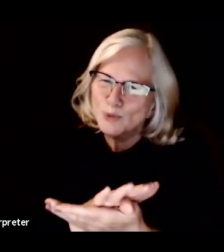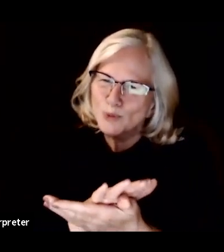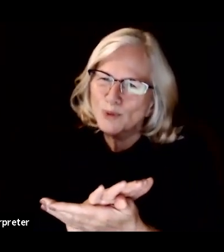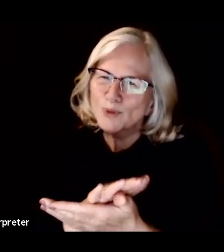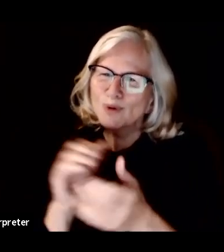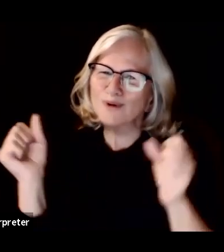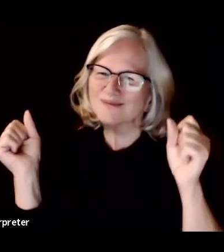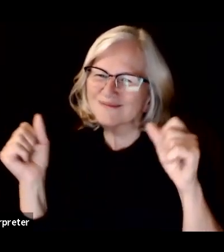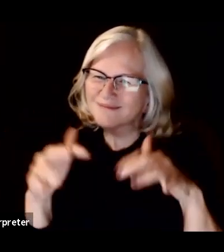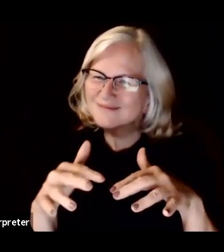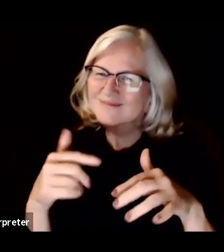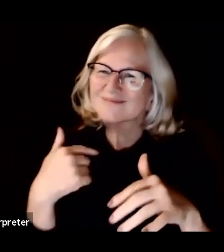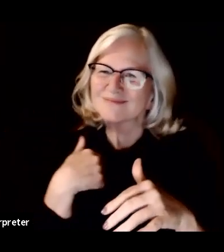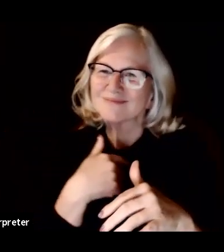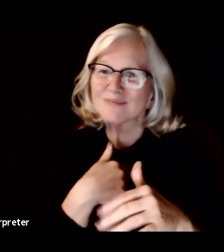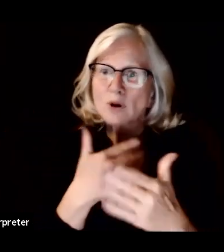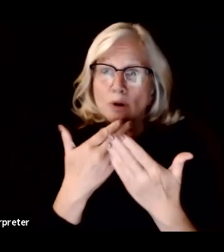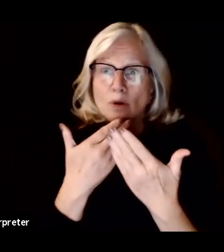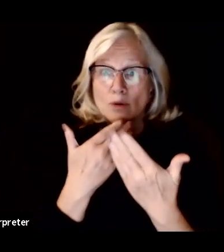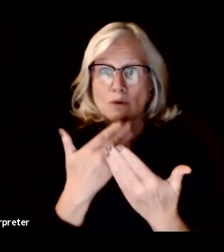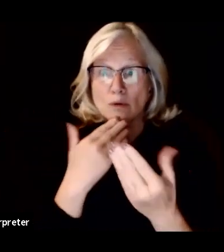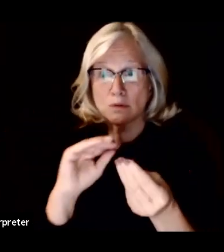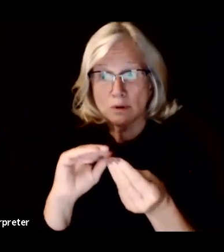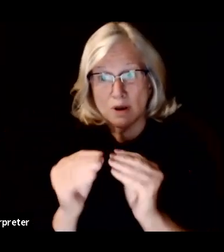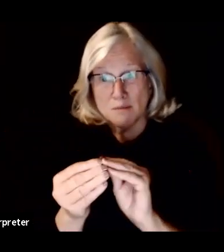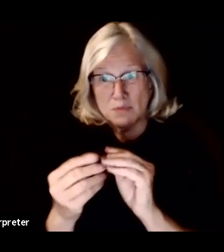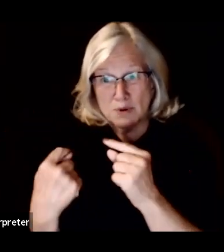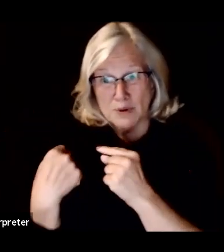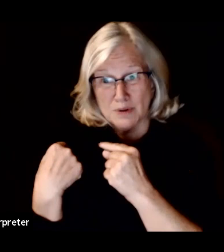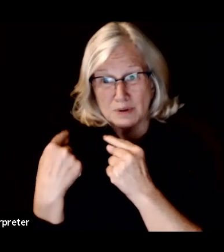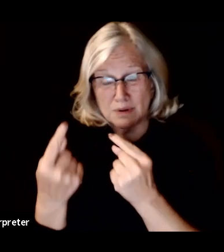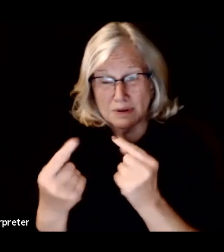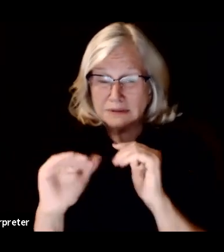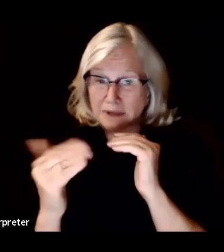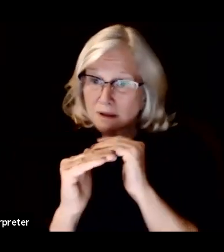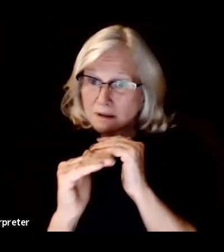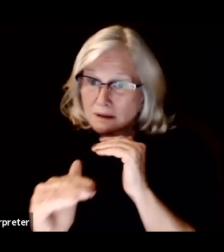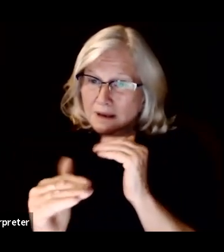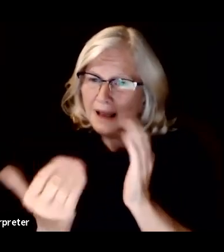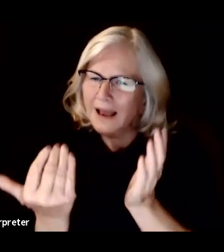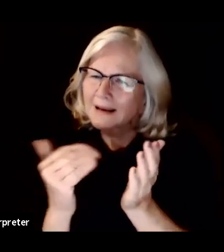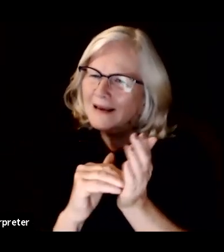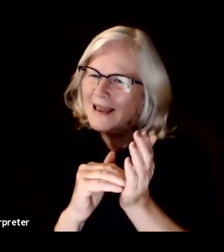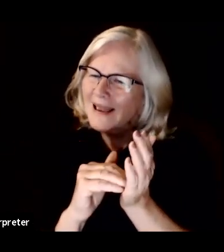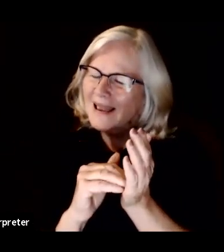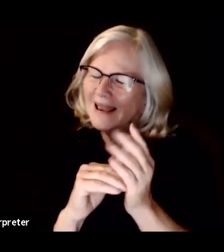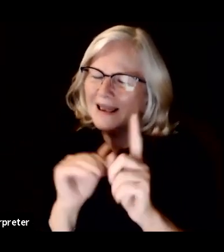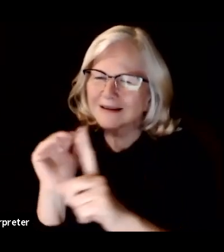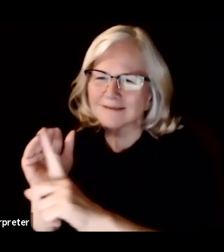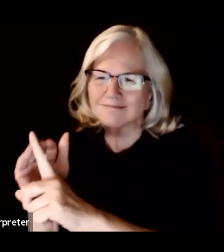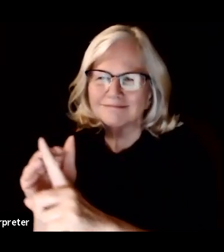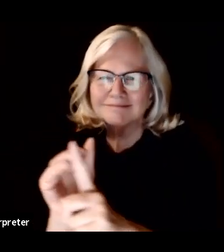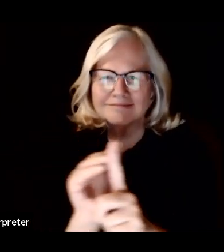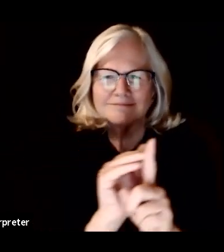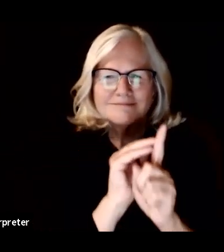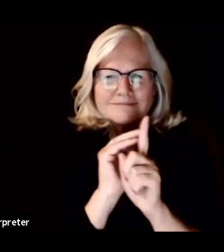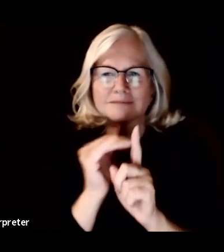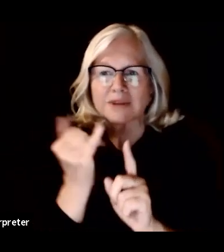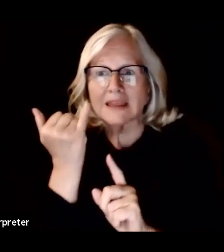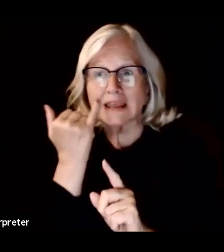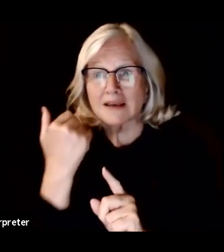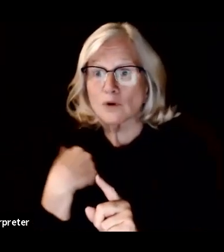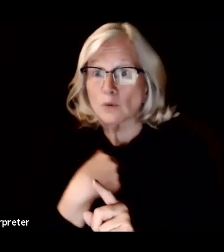stable of late, just want to again remind everyone that if we see some of the same impacts after Labor